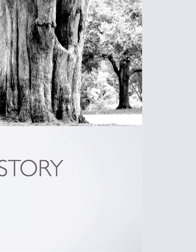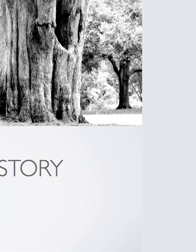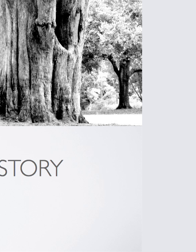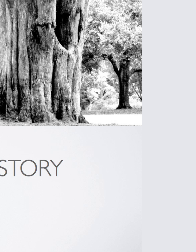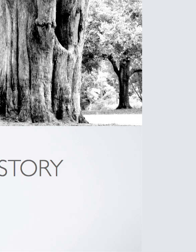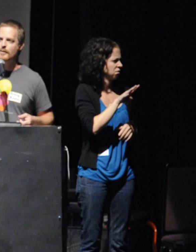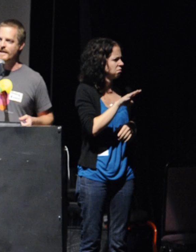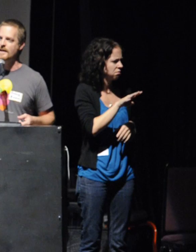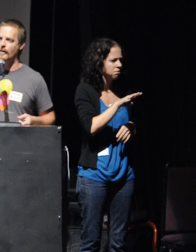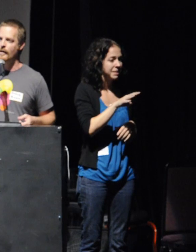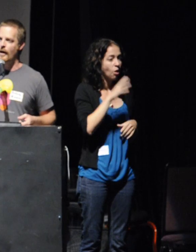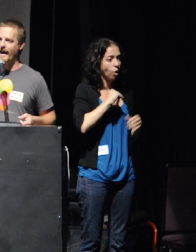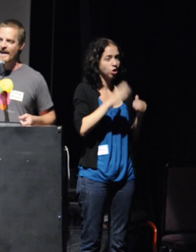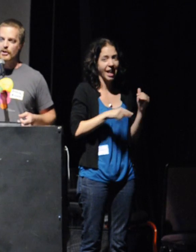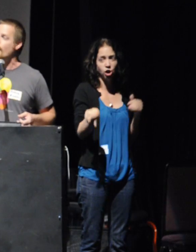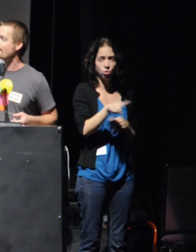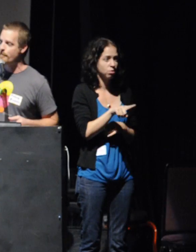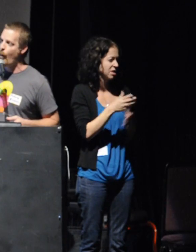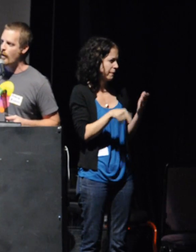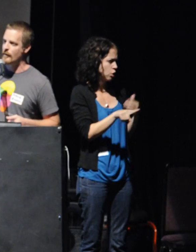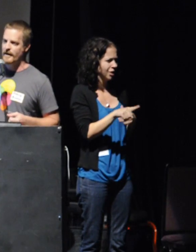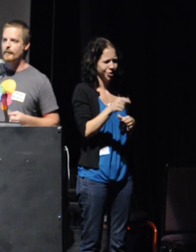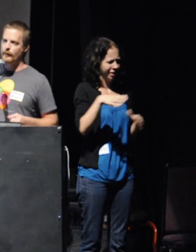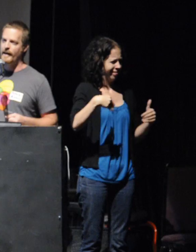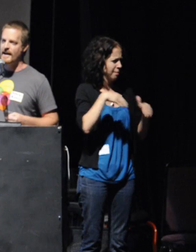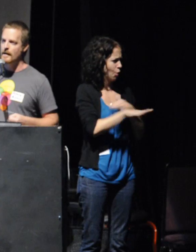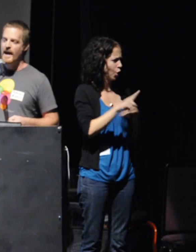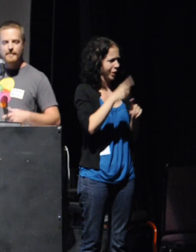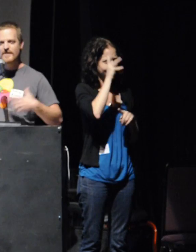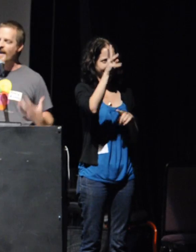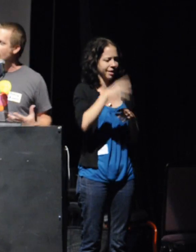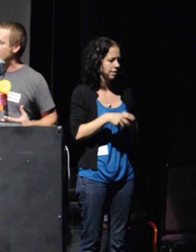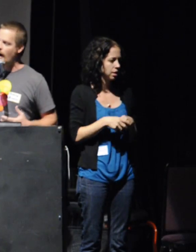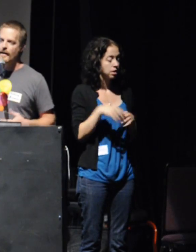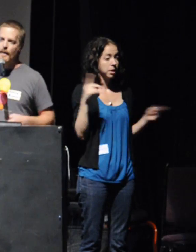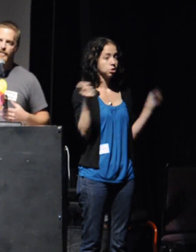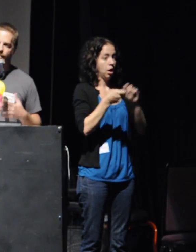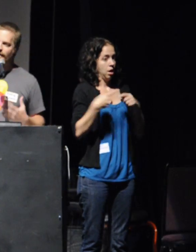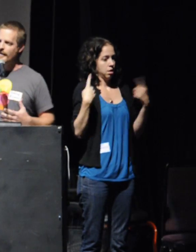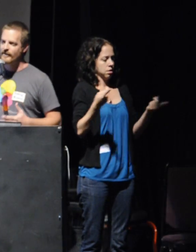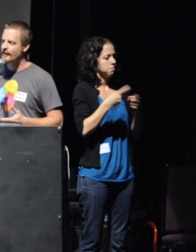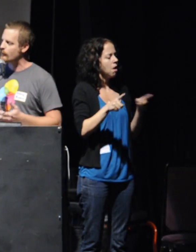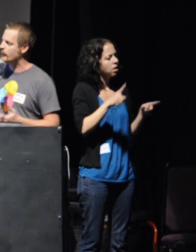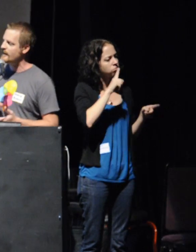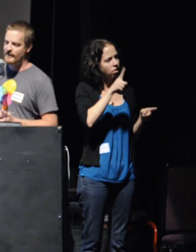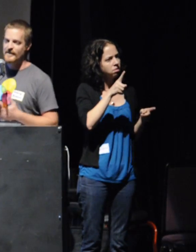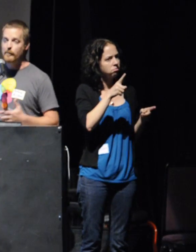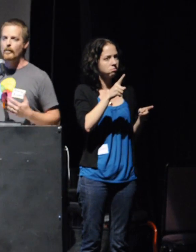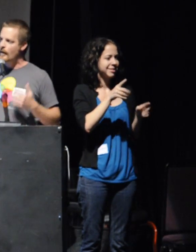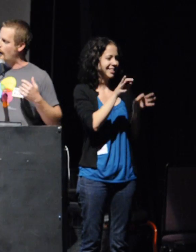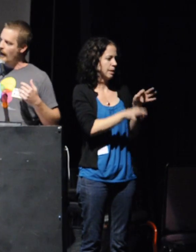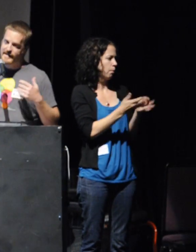which means it's older than a lot of you in here, okay? You weren't even born when it was created. It's been changed a lot, but the fact of the matter is there's some